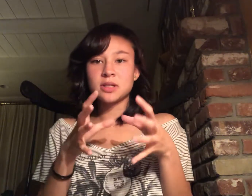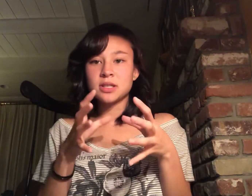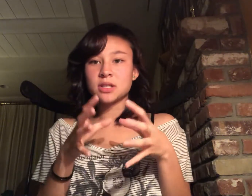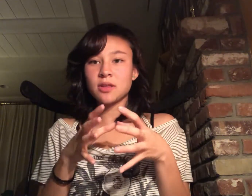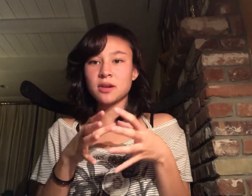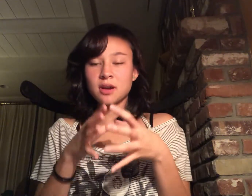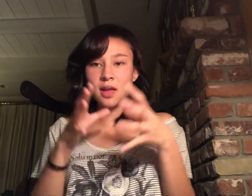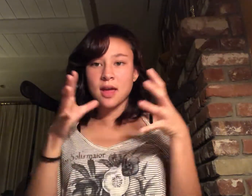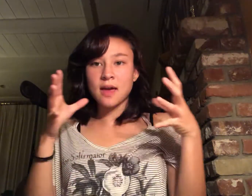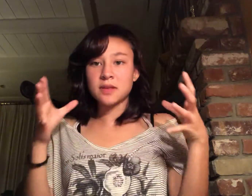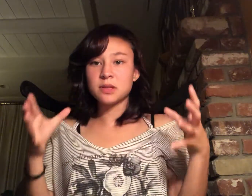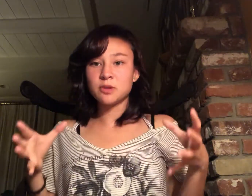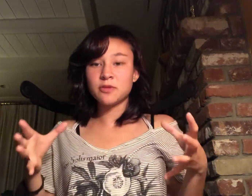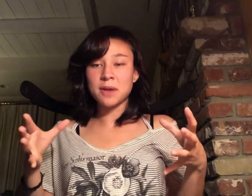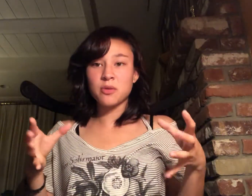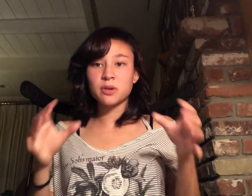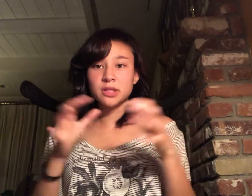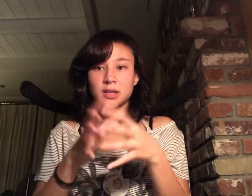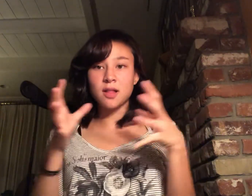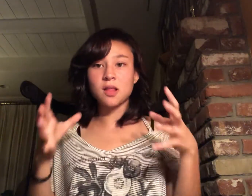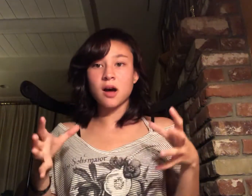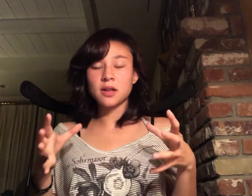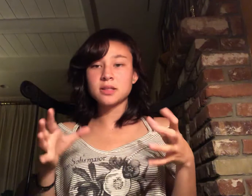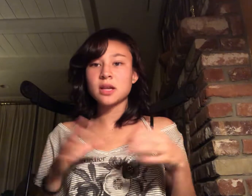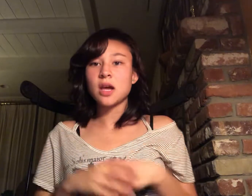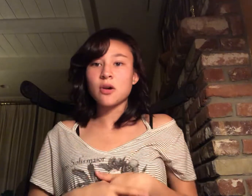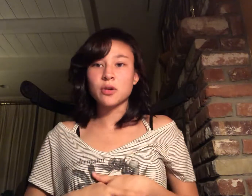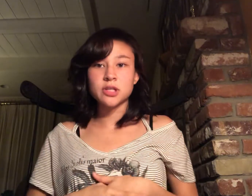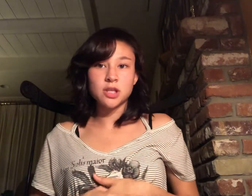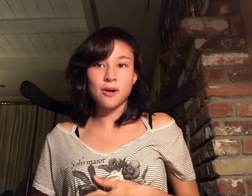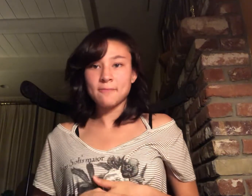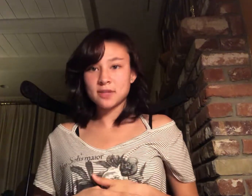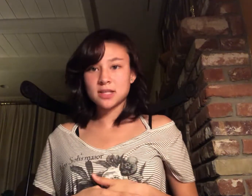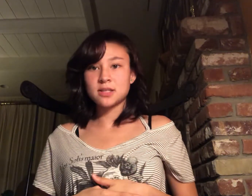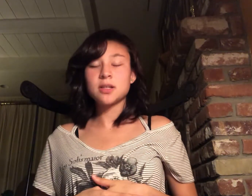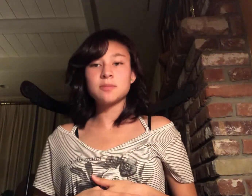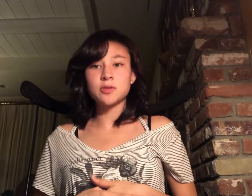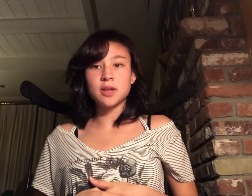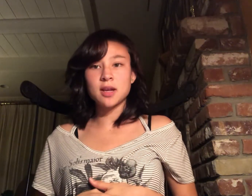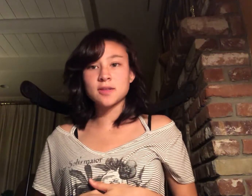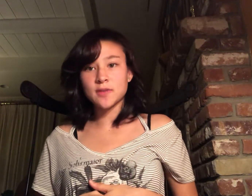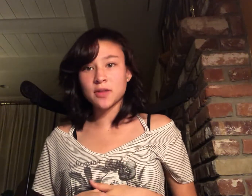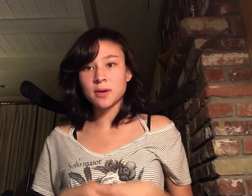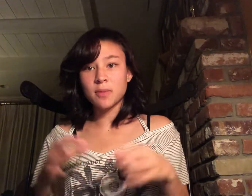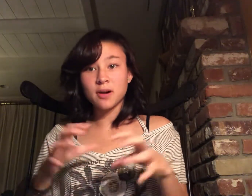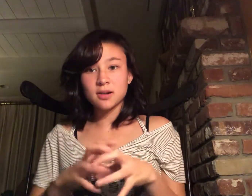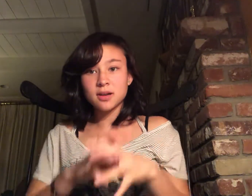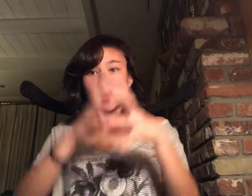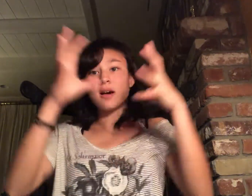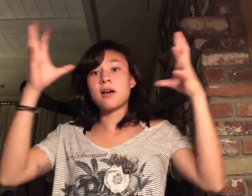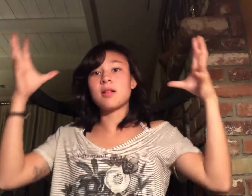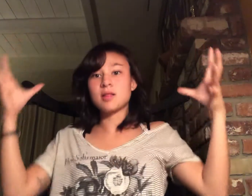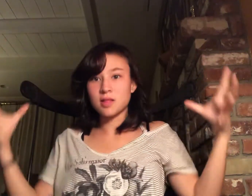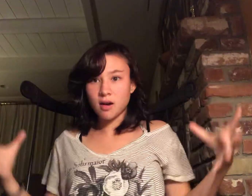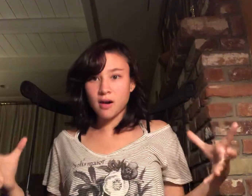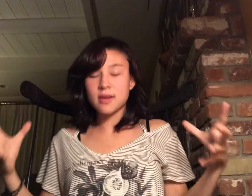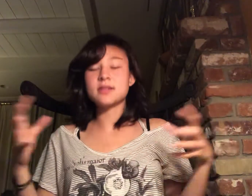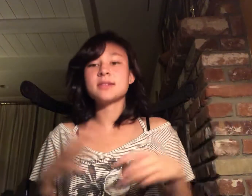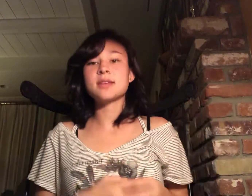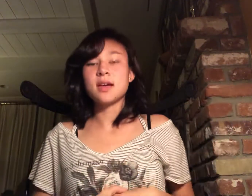each other, and then you move them outwards, a lot. Or to show emphasis, you can move your hands farther apart, a lot.